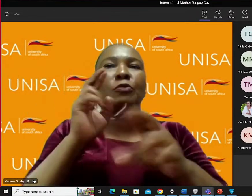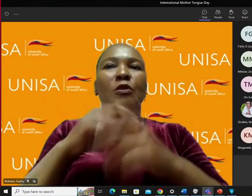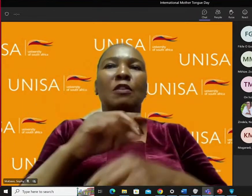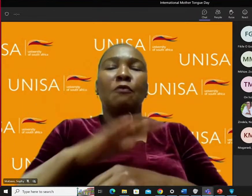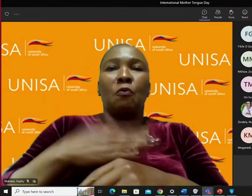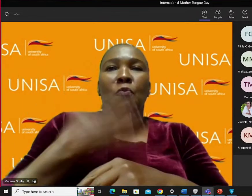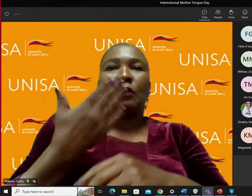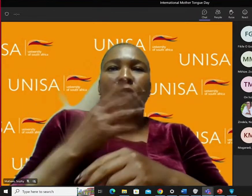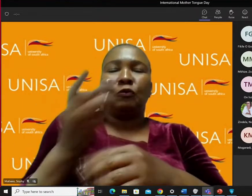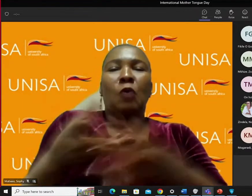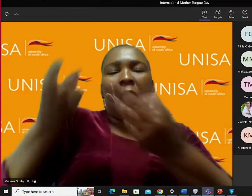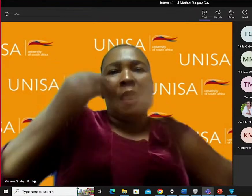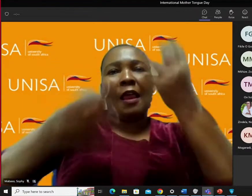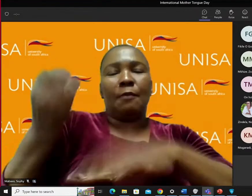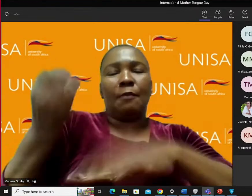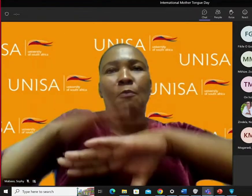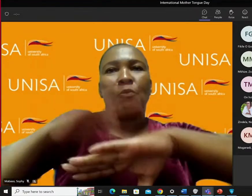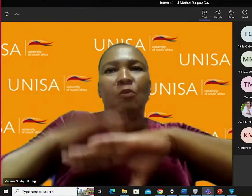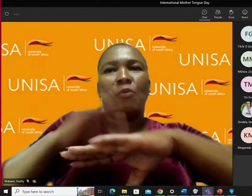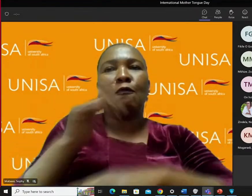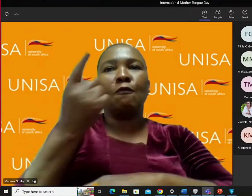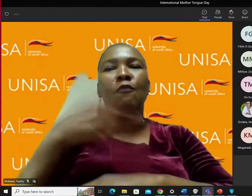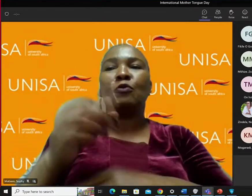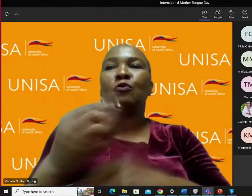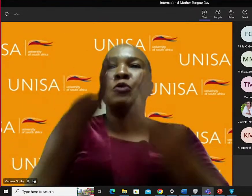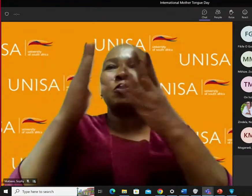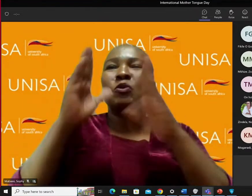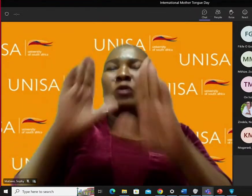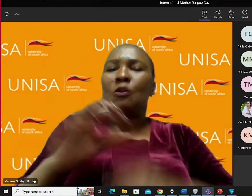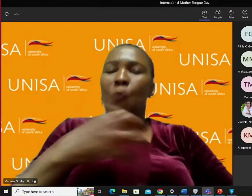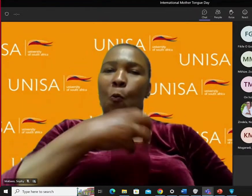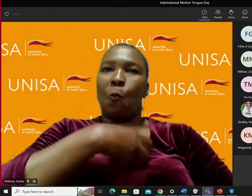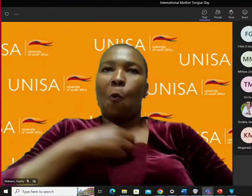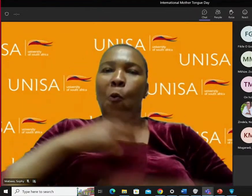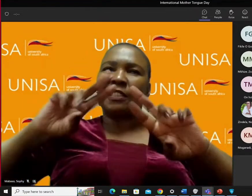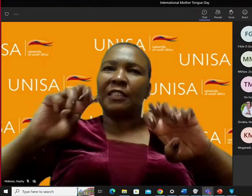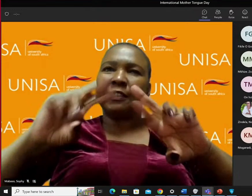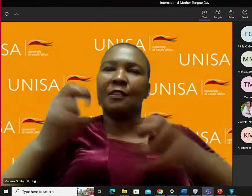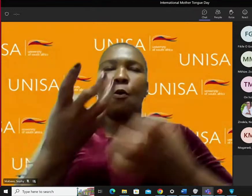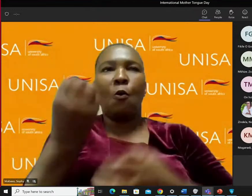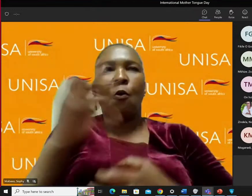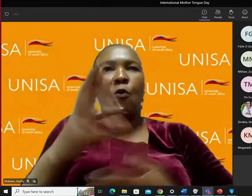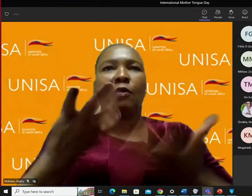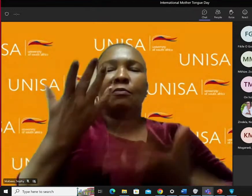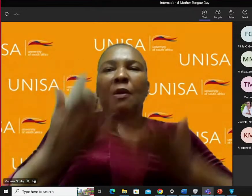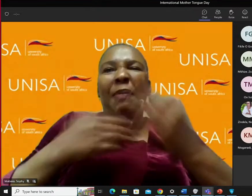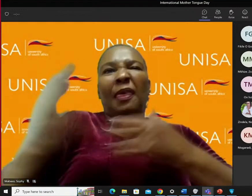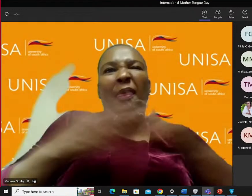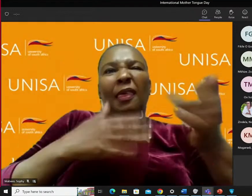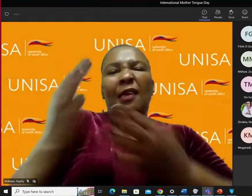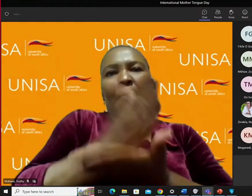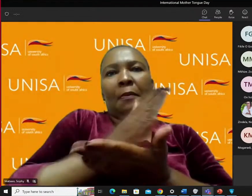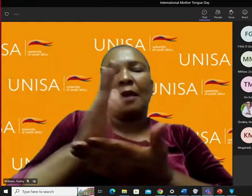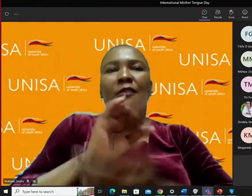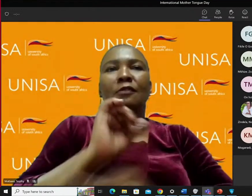more for your students, for your own research, or if there is any part of